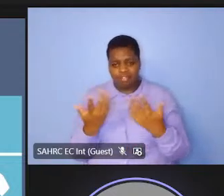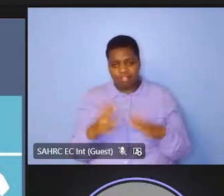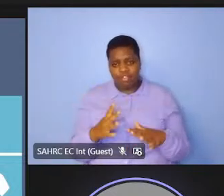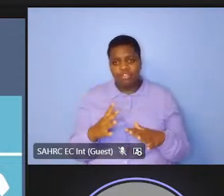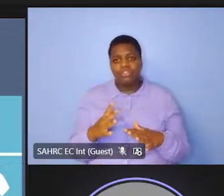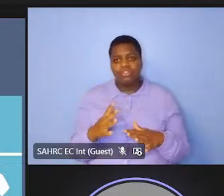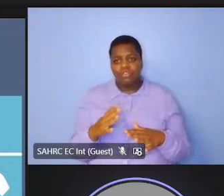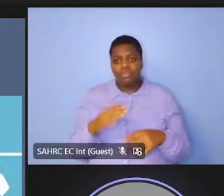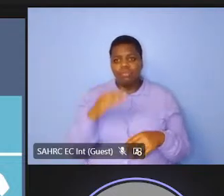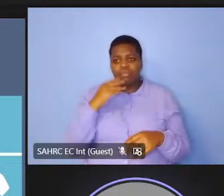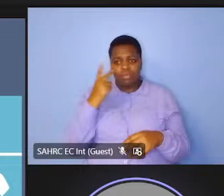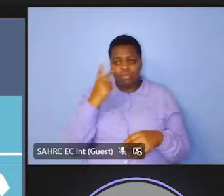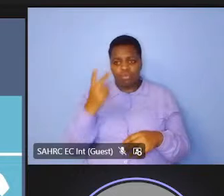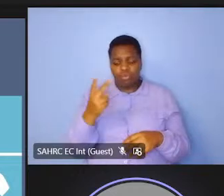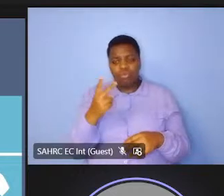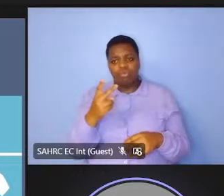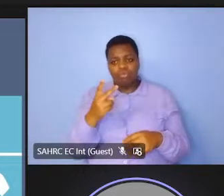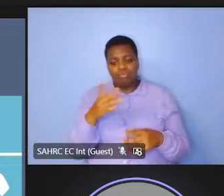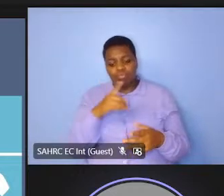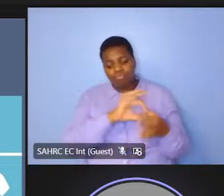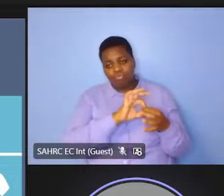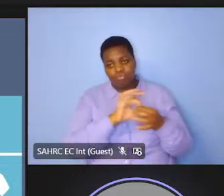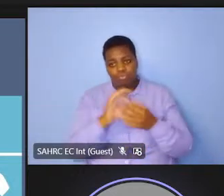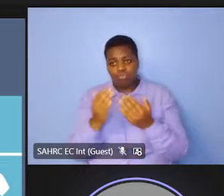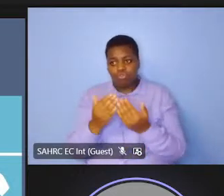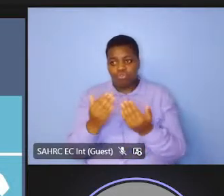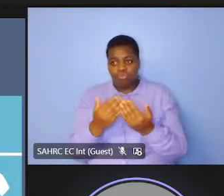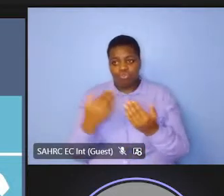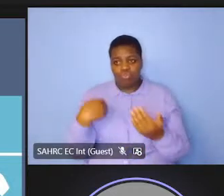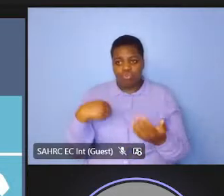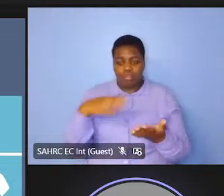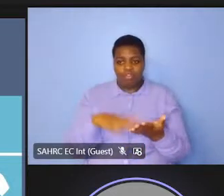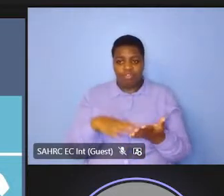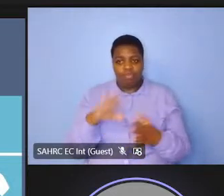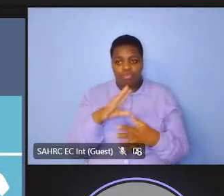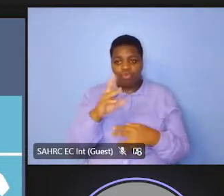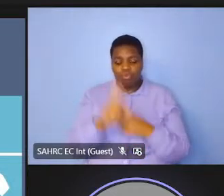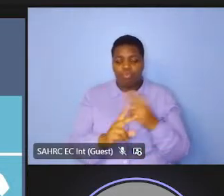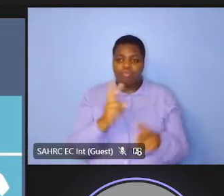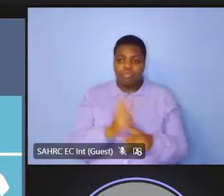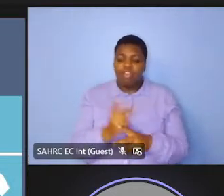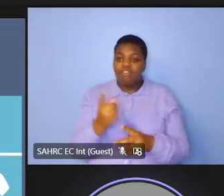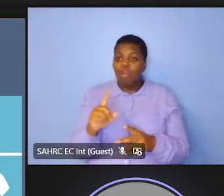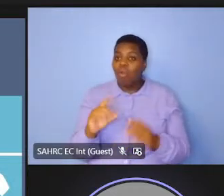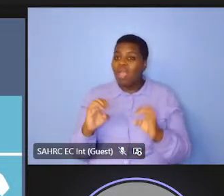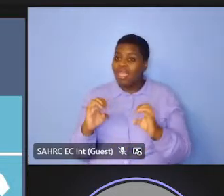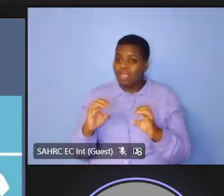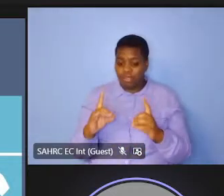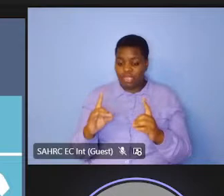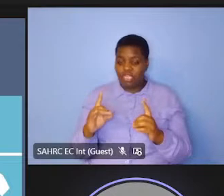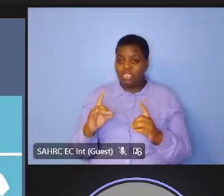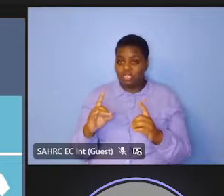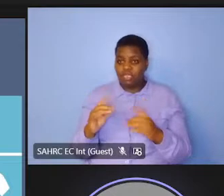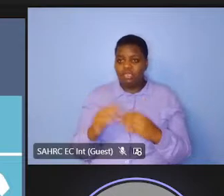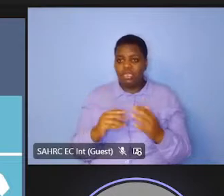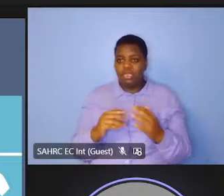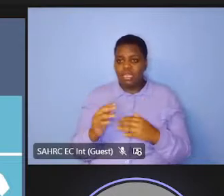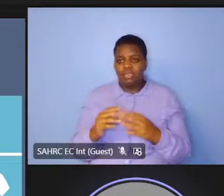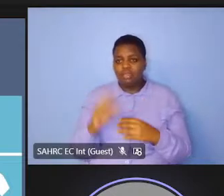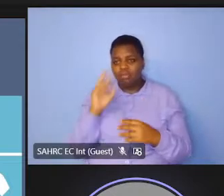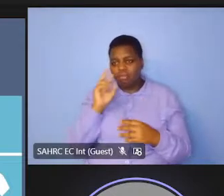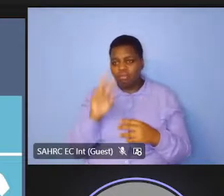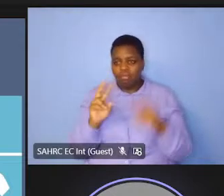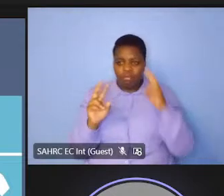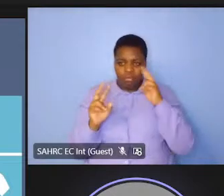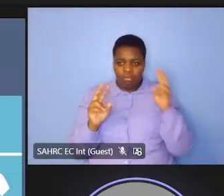that practices related to school uniforms do not impede access to education in any manner and do not infringe on